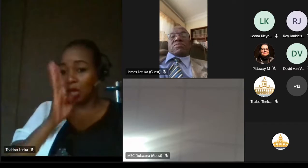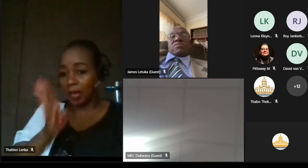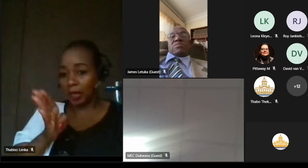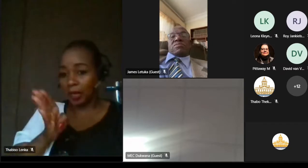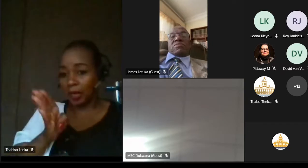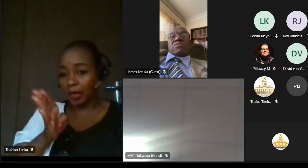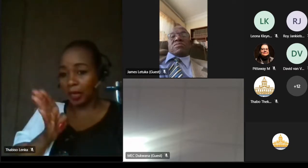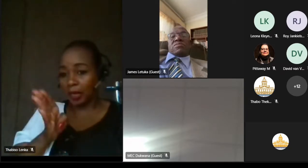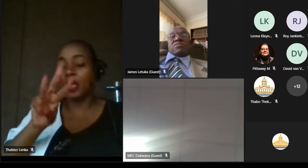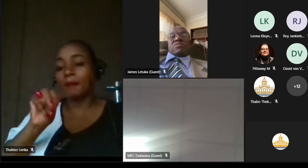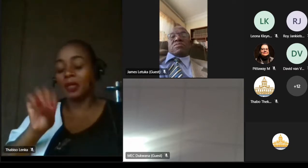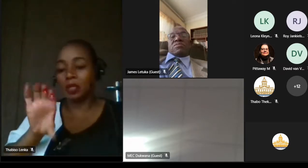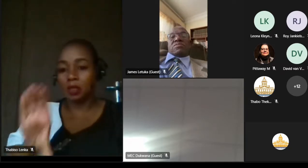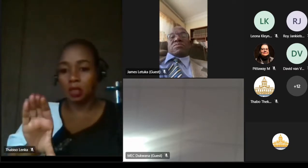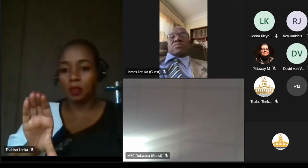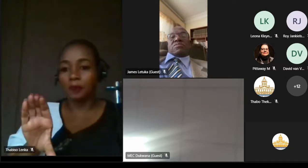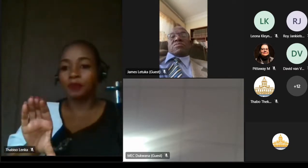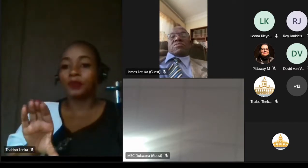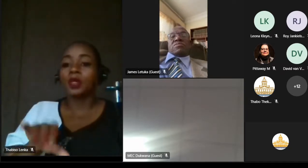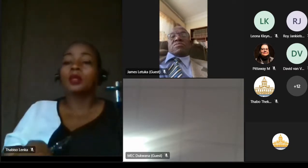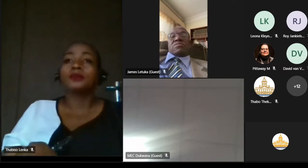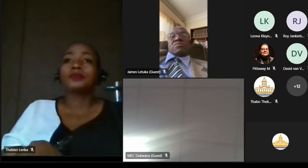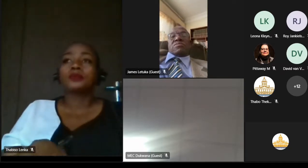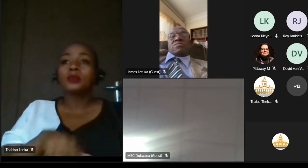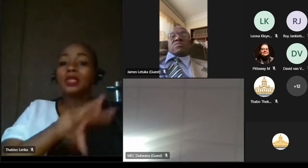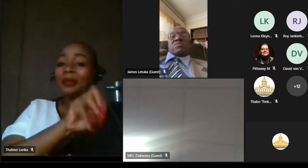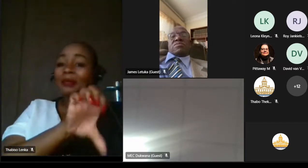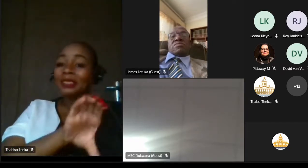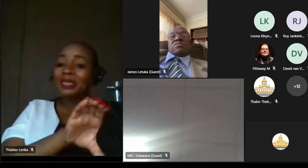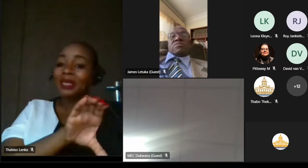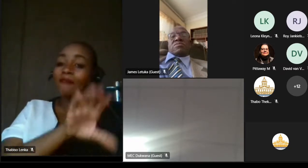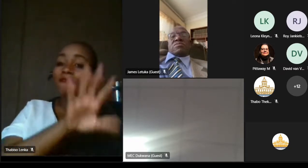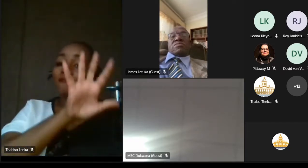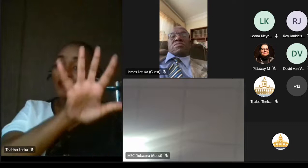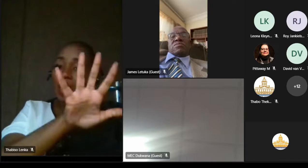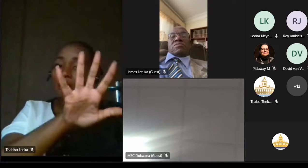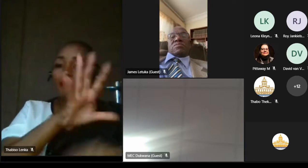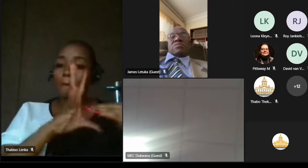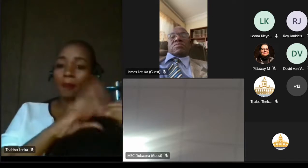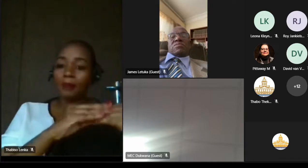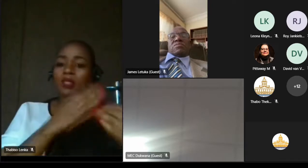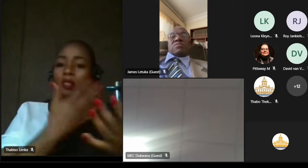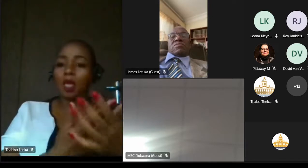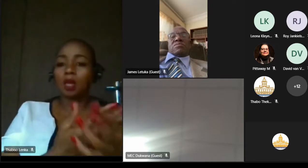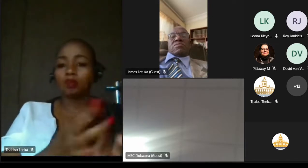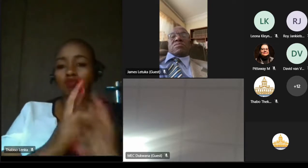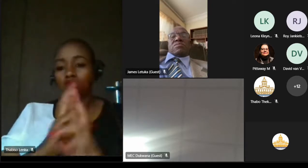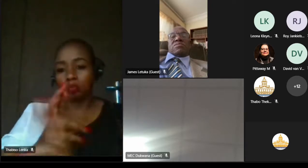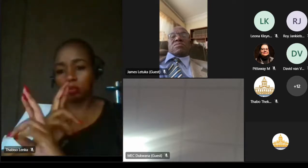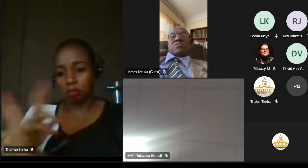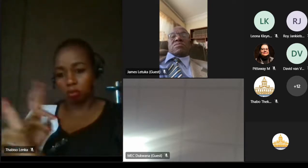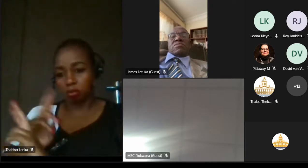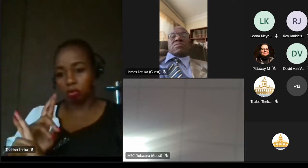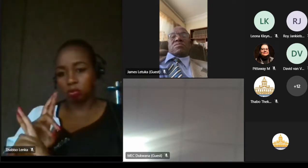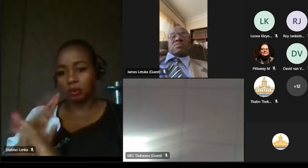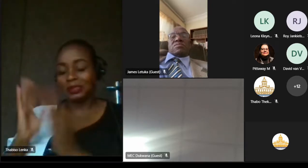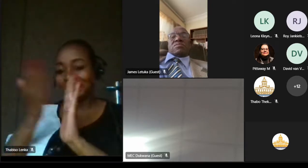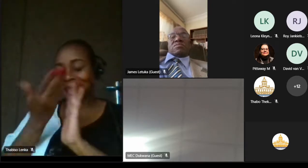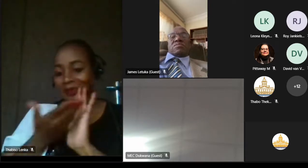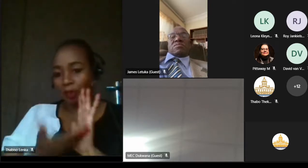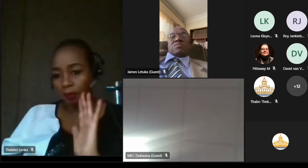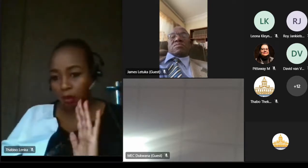Council. A maximum of 5 members of the Executive Council may be given an opportunity to respond to members' statements. Are there